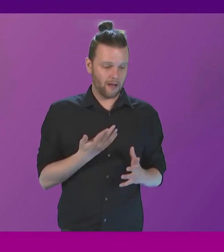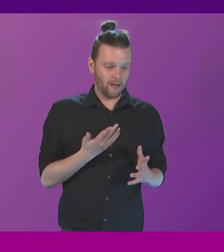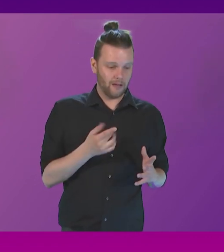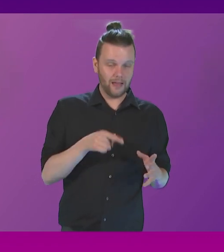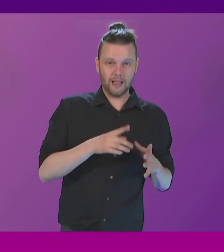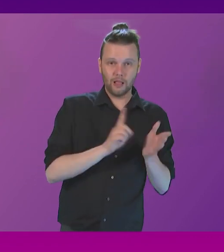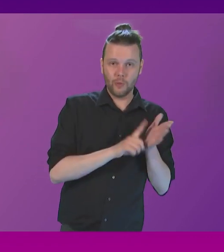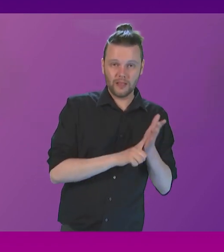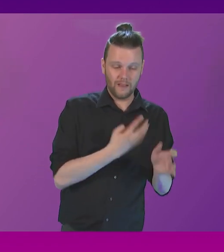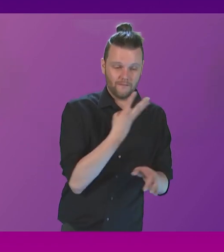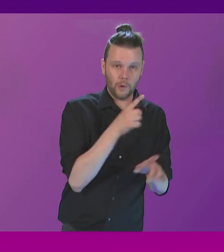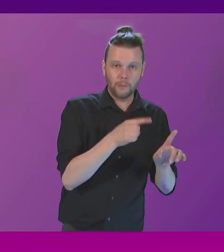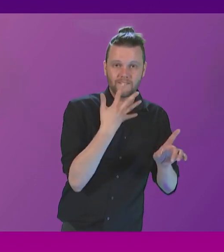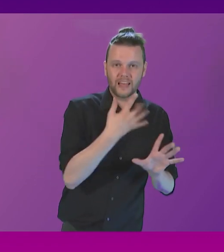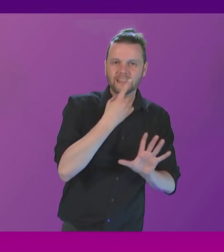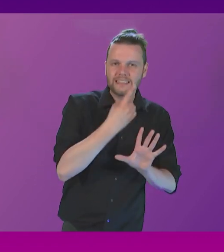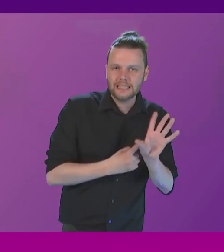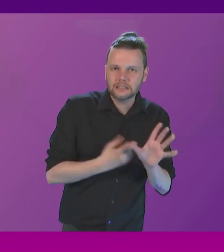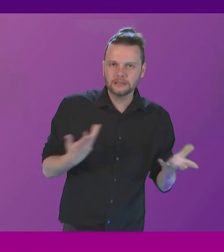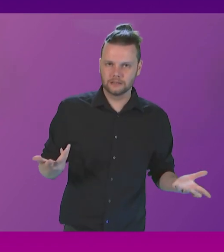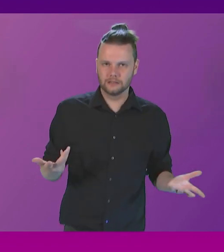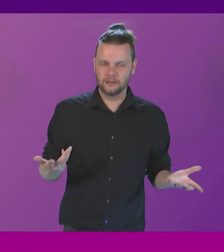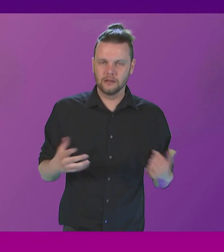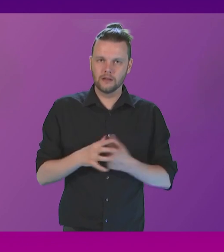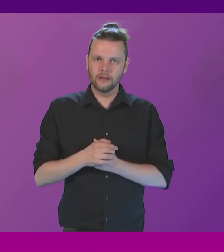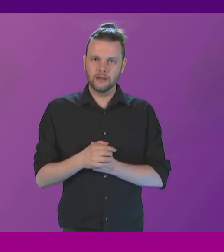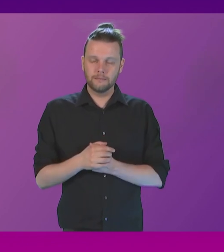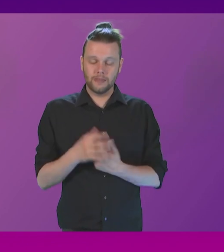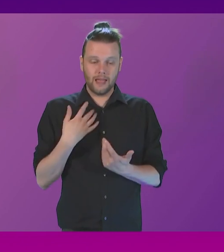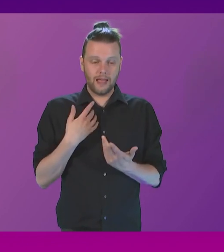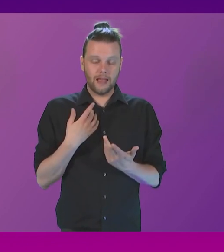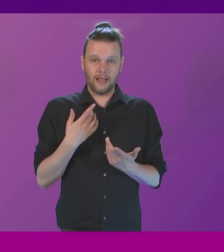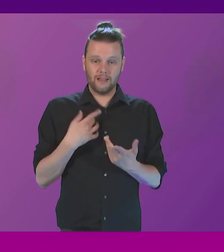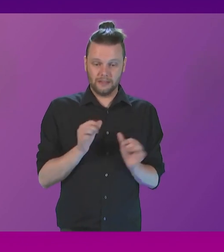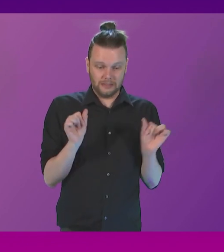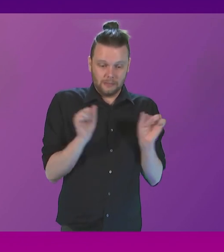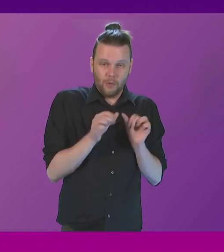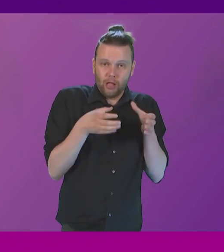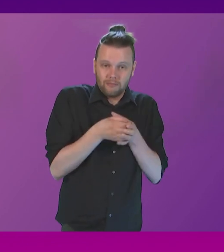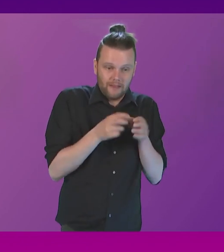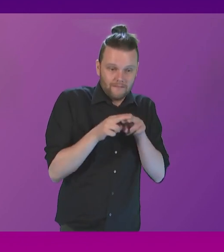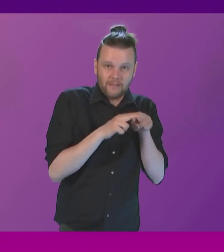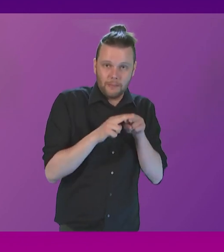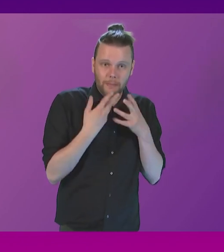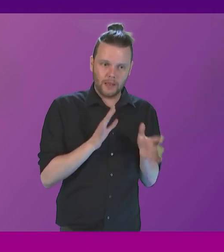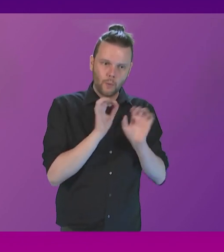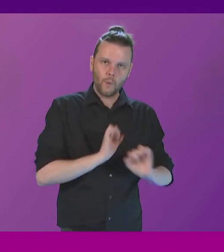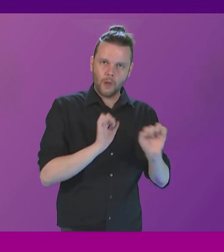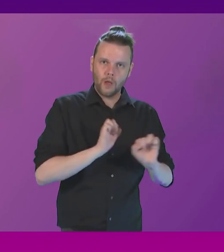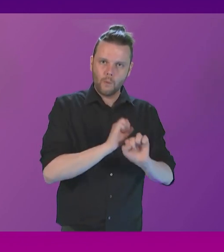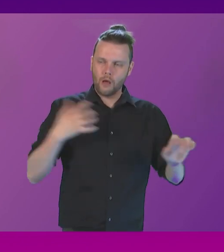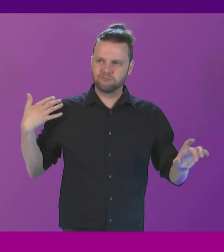.5 years. And even if it's a small group of families that have been waiting a very, very long time,